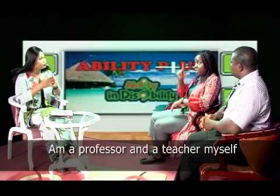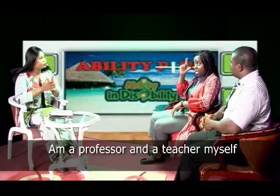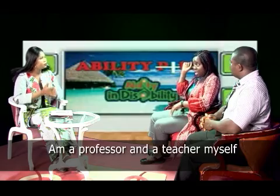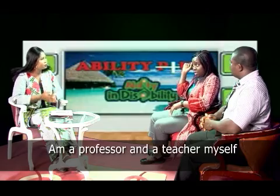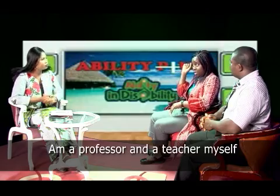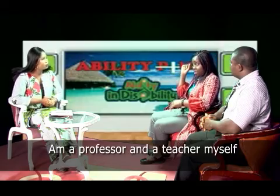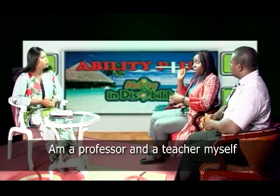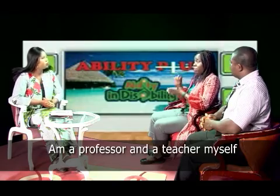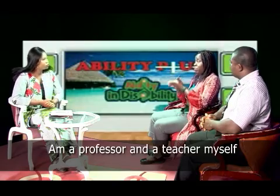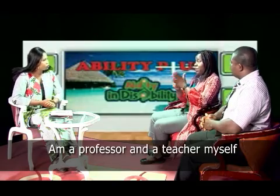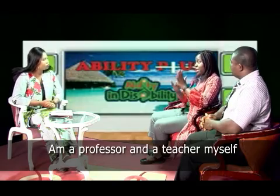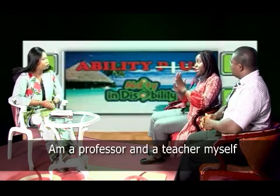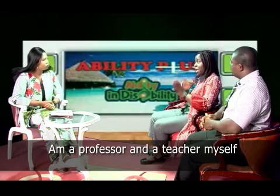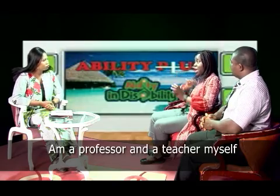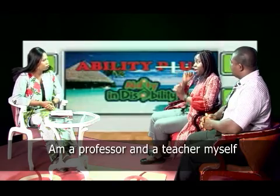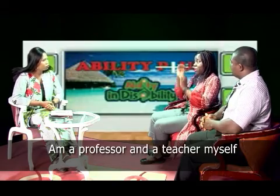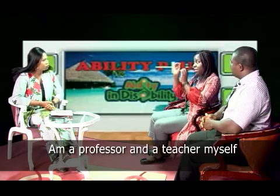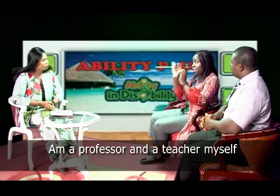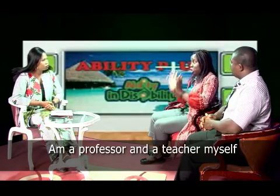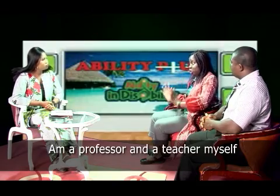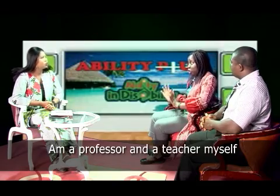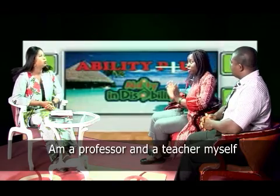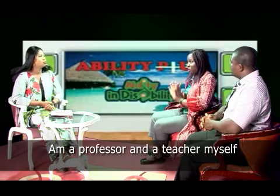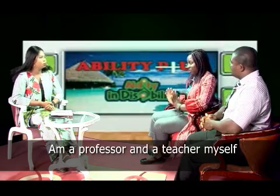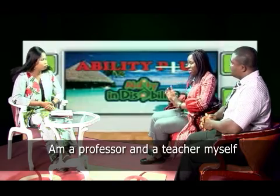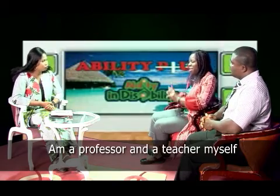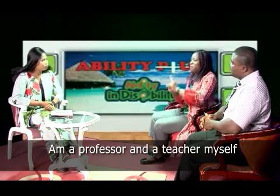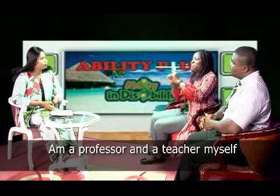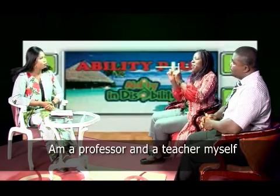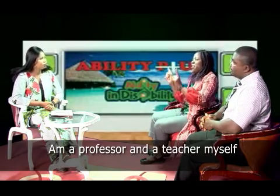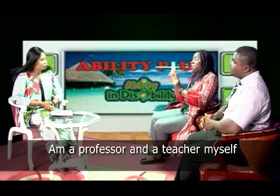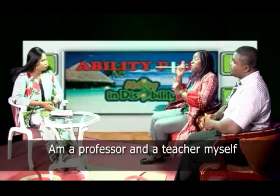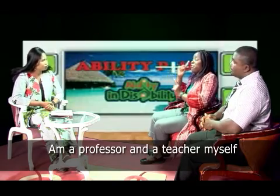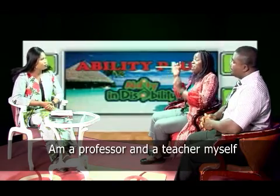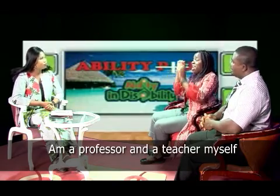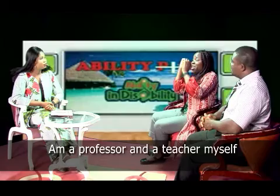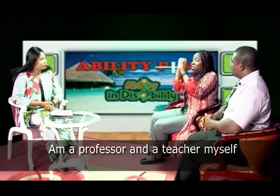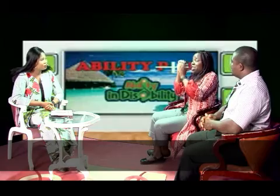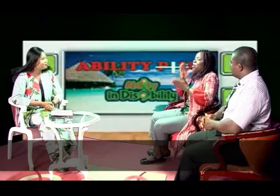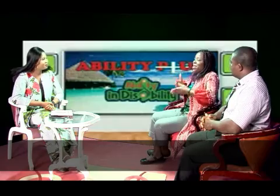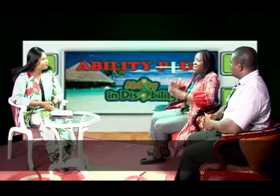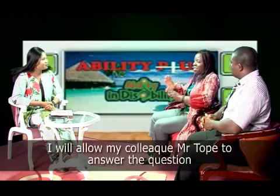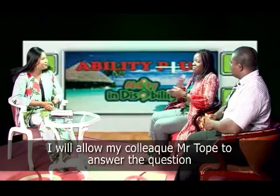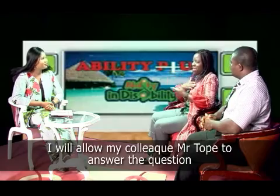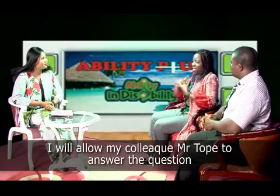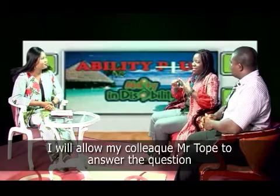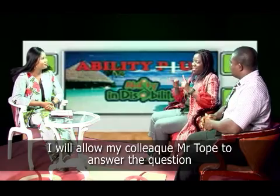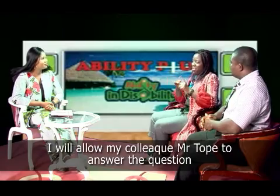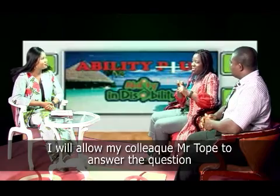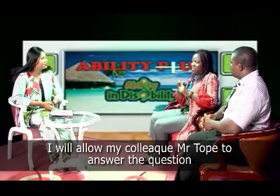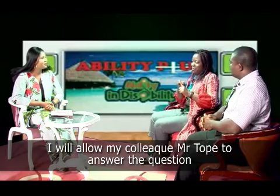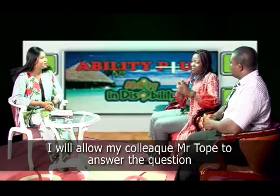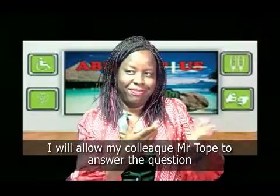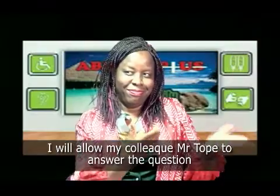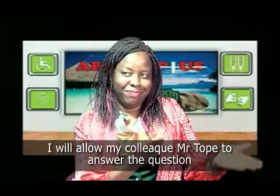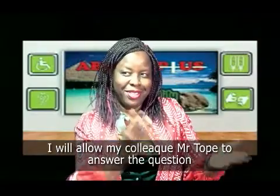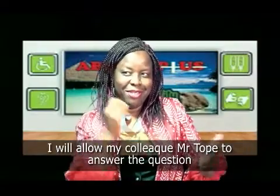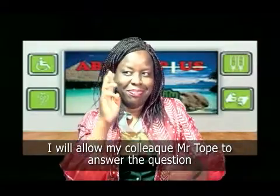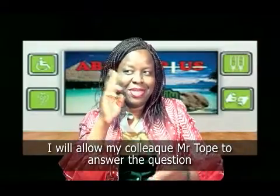I'm a professor at Gallaudet University, which means that I'm a teacher myself. I would allow my colleague